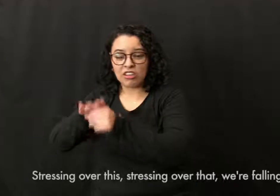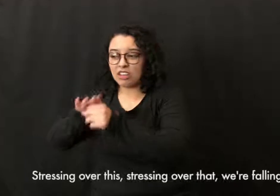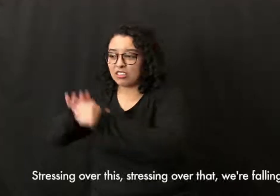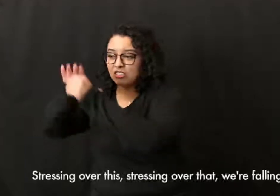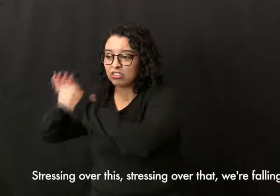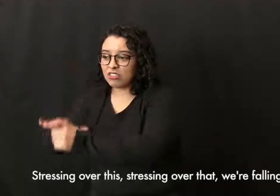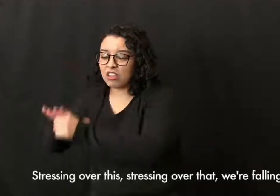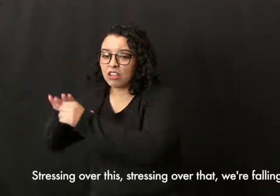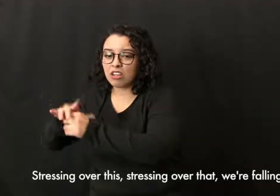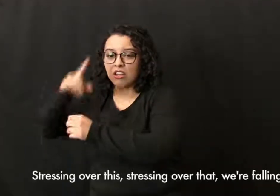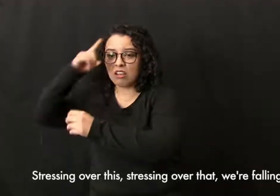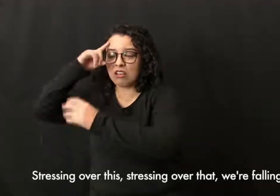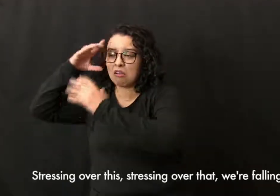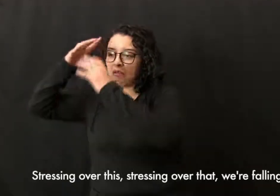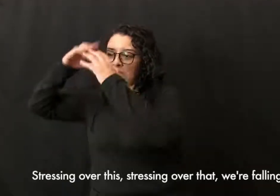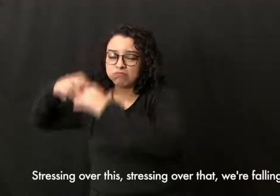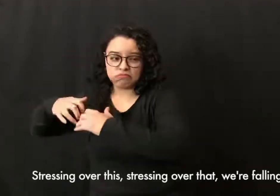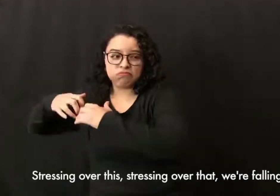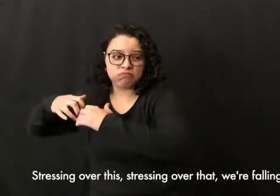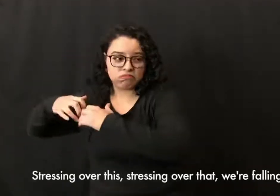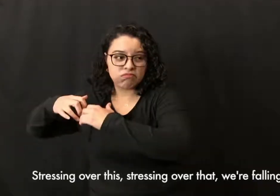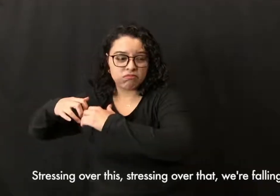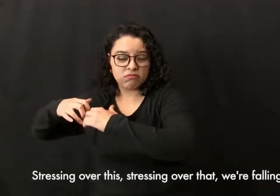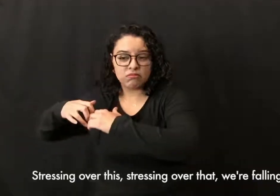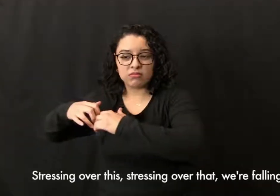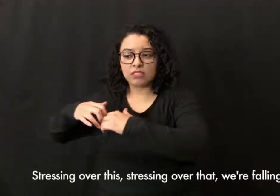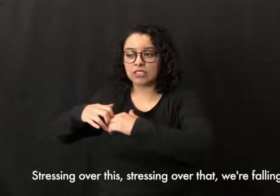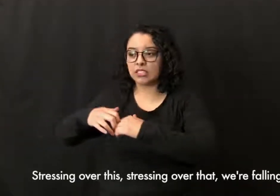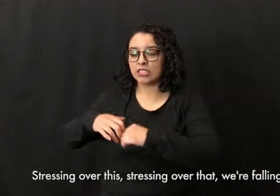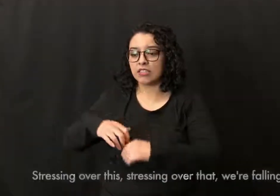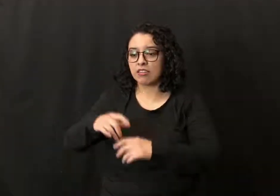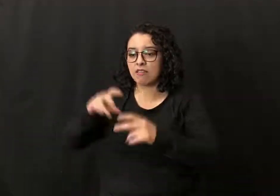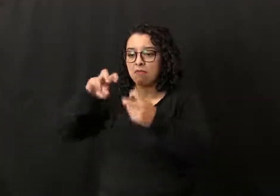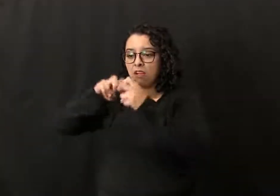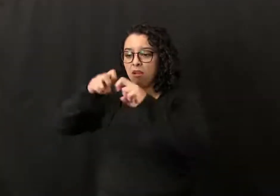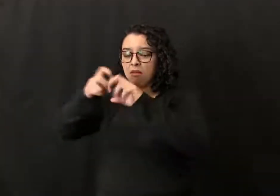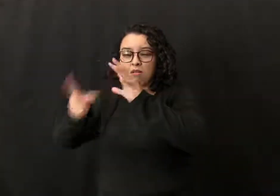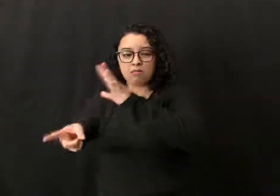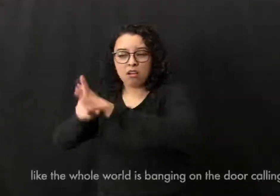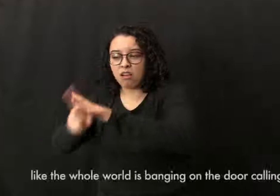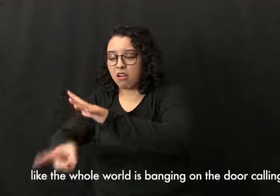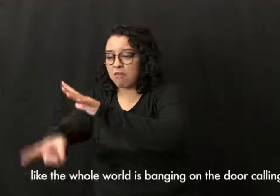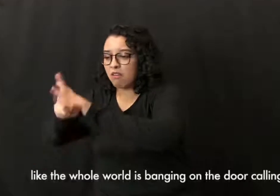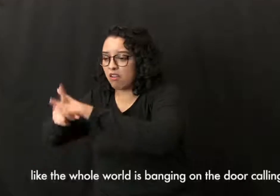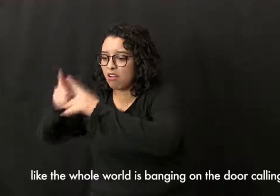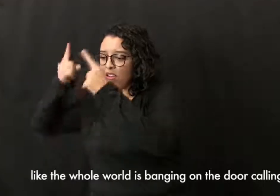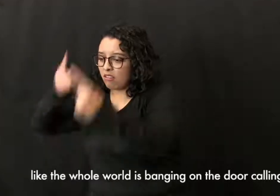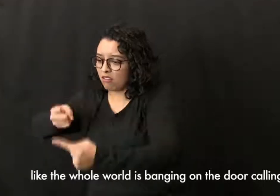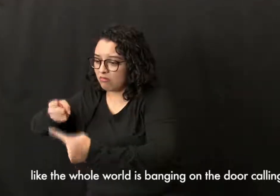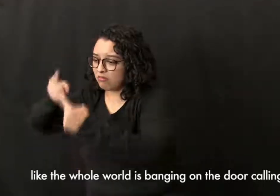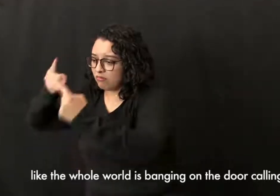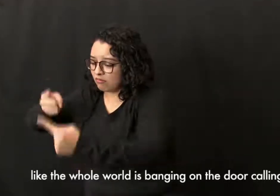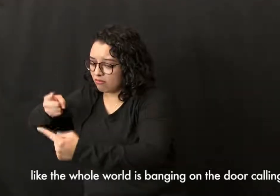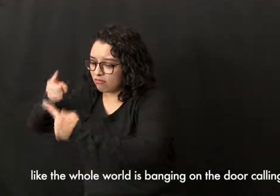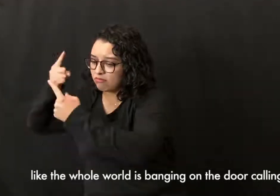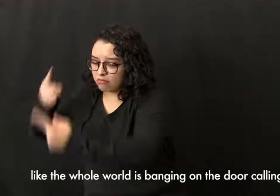Stressing over this, stressing over that, we're falling Falling Like the whole world is banging on the door,